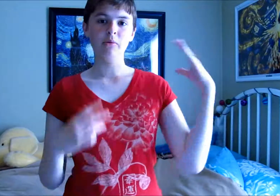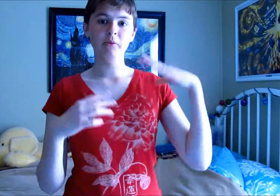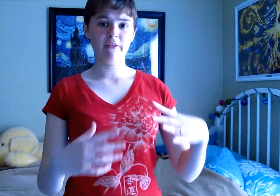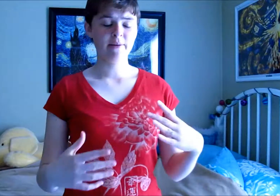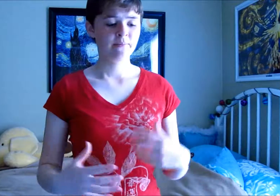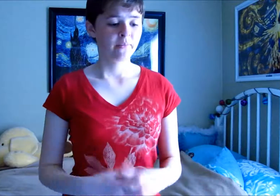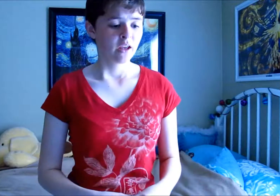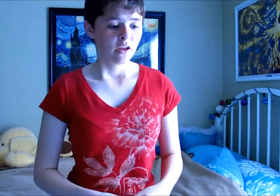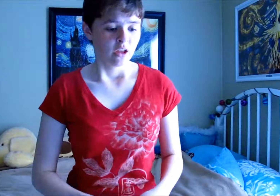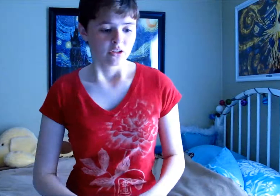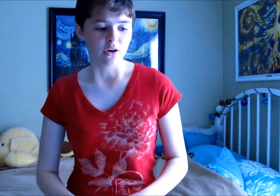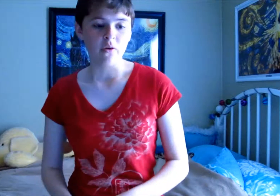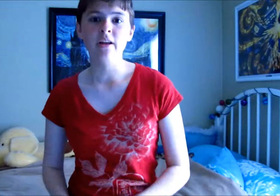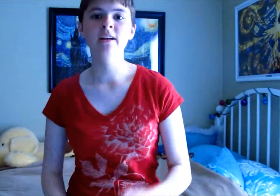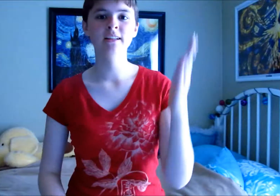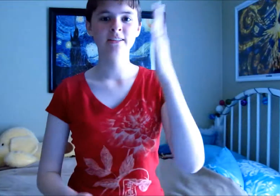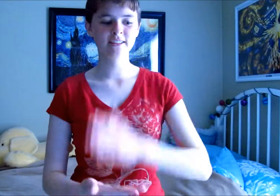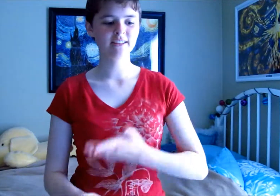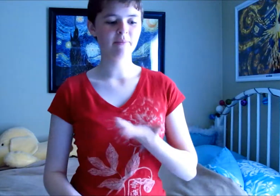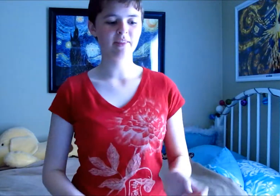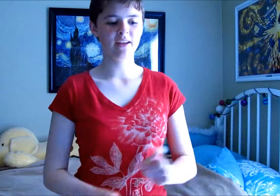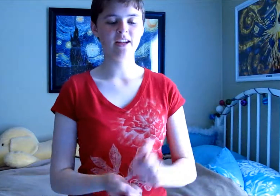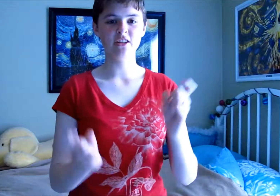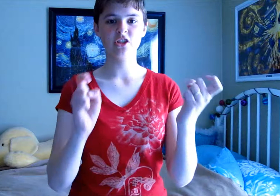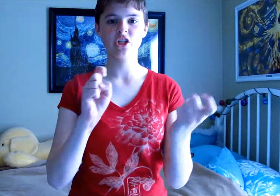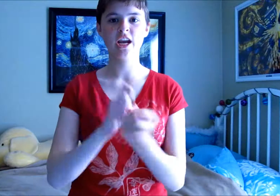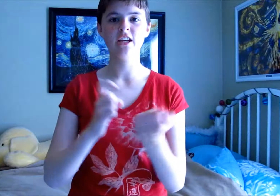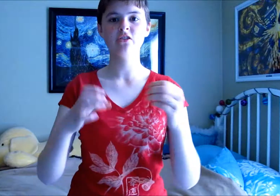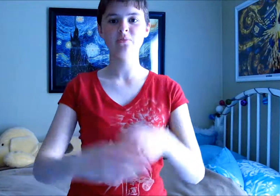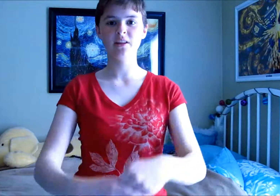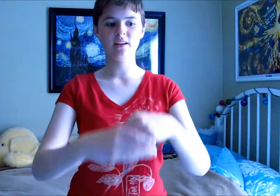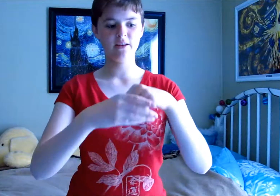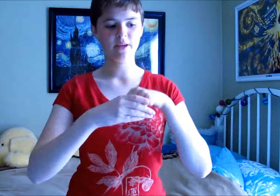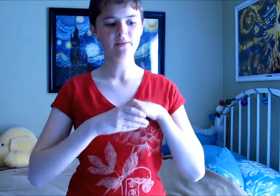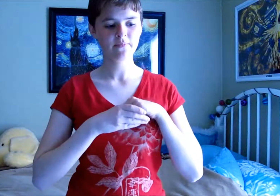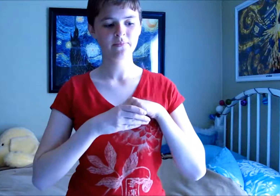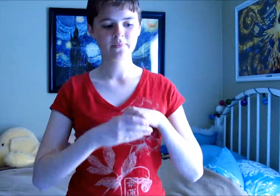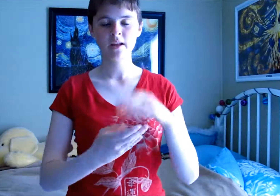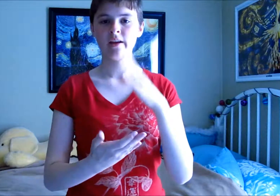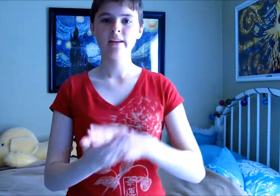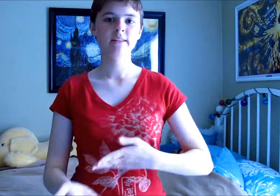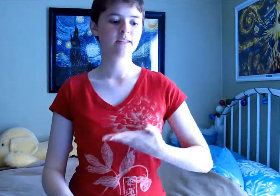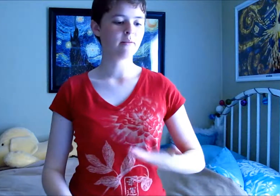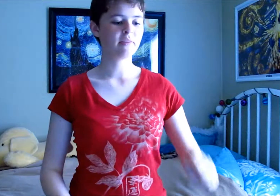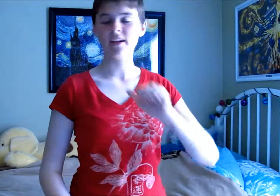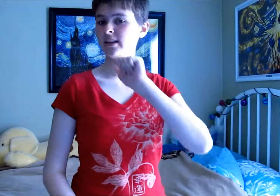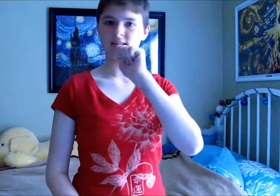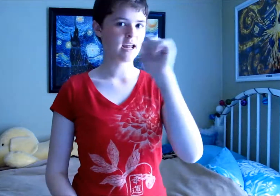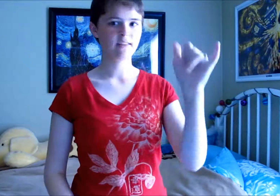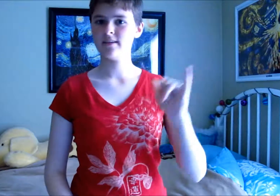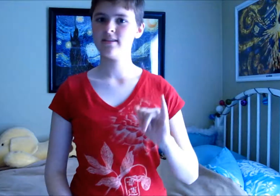we'll move on. So, something has changed within me. Something is not the